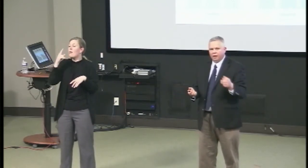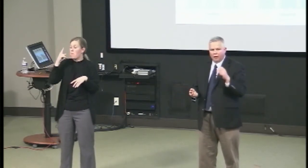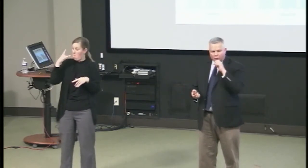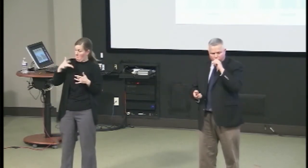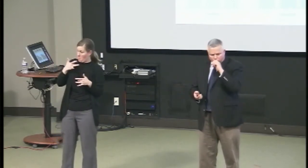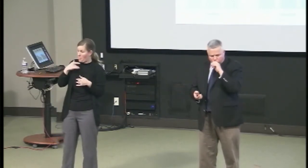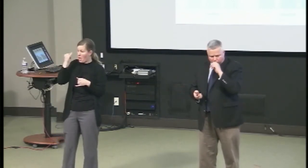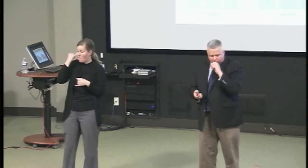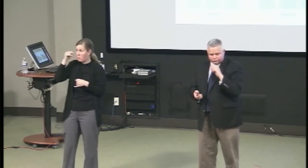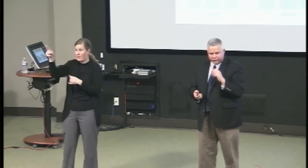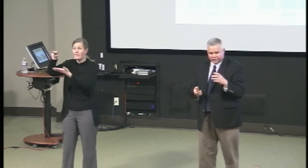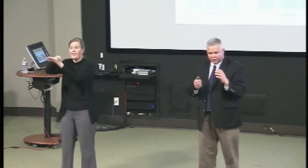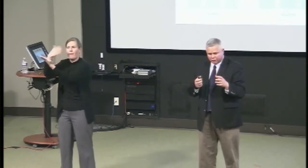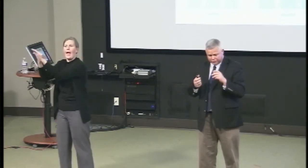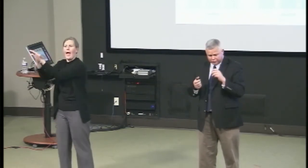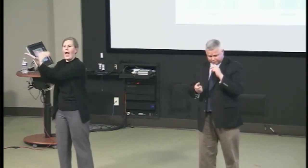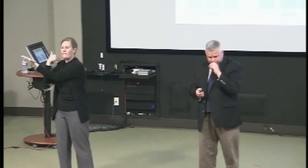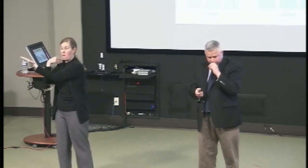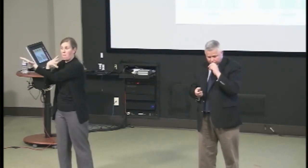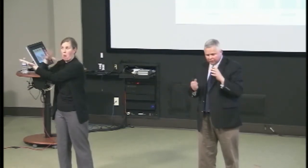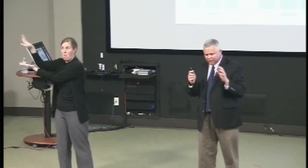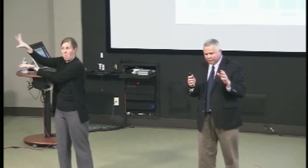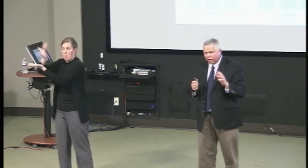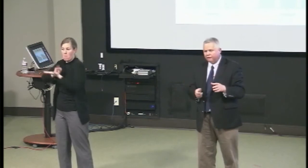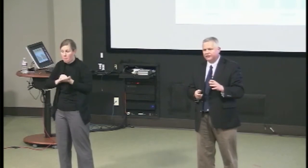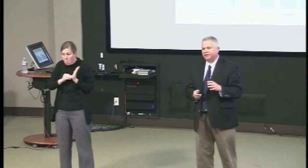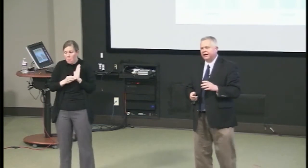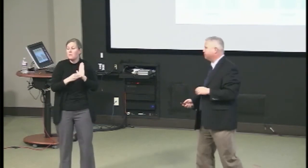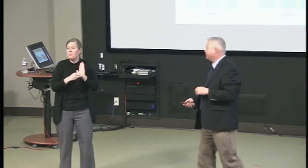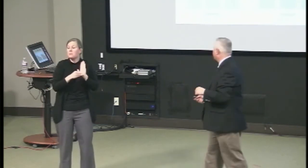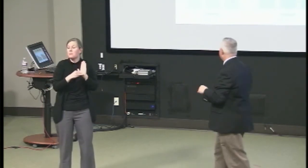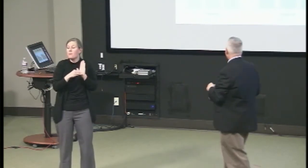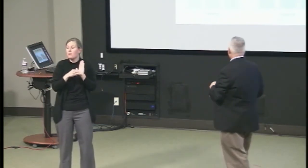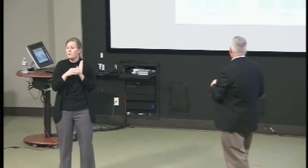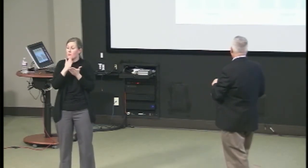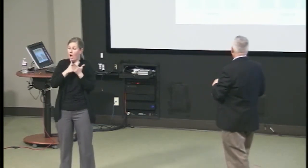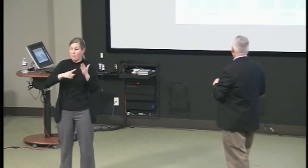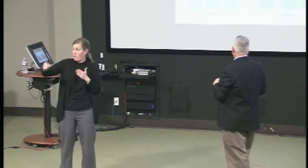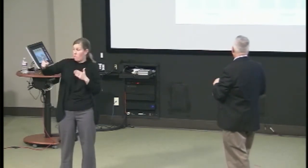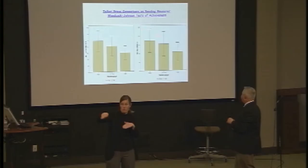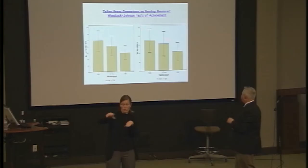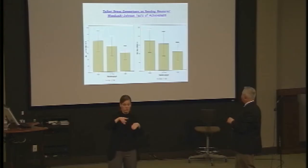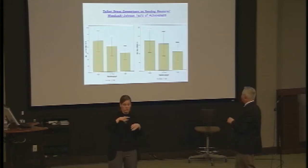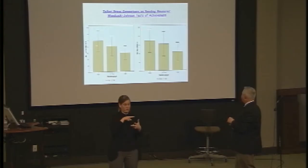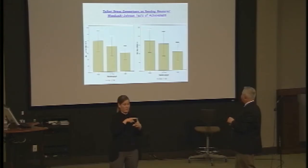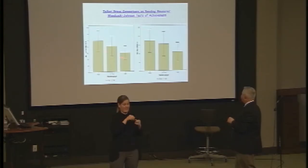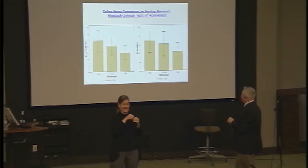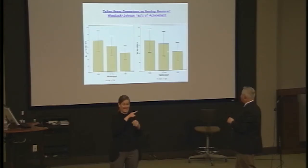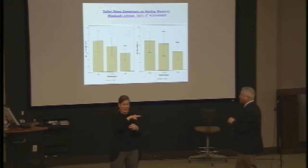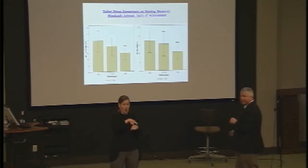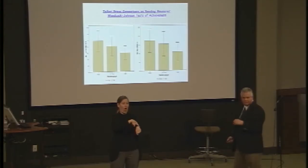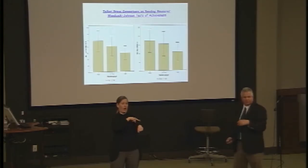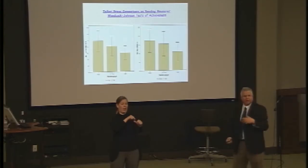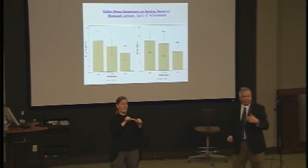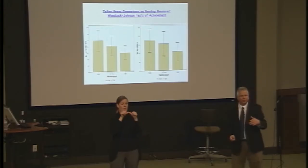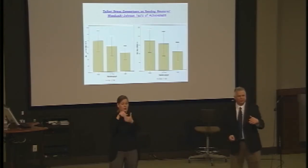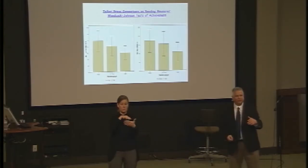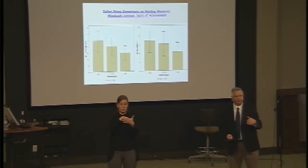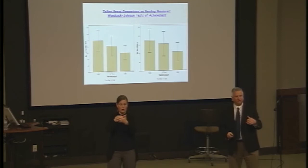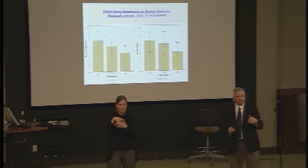study. These are children's time 1 visit data. And so what we find is on all of the reading